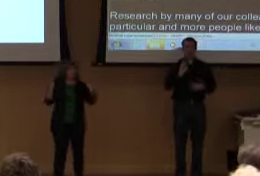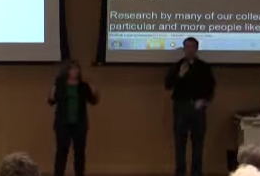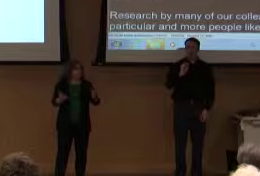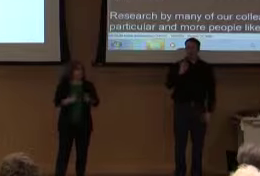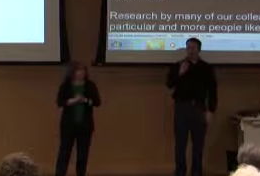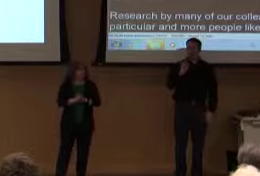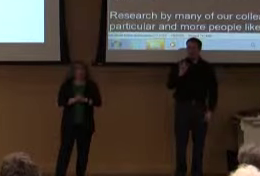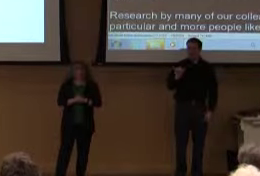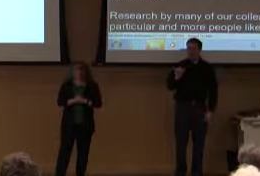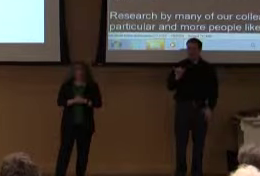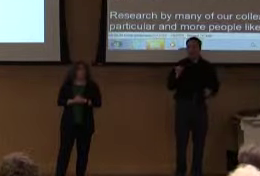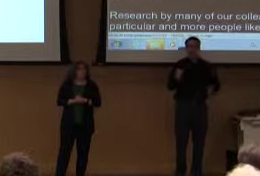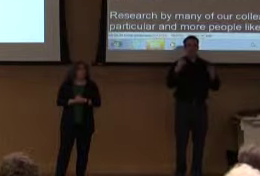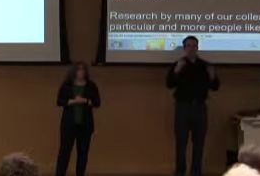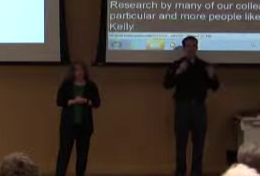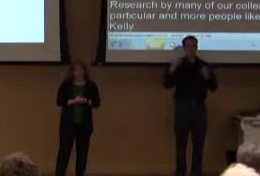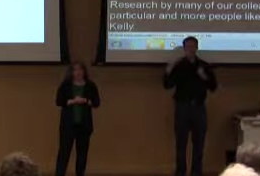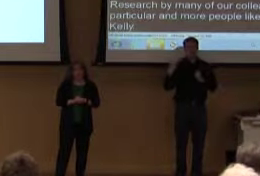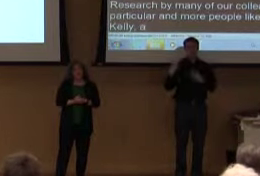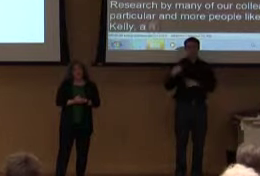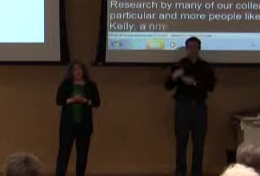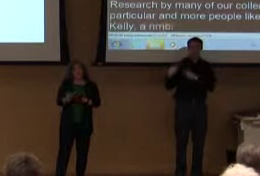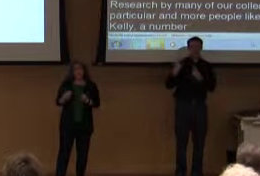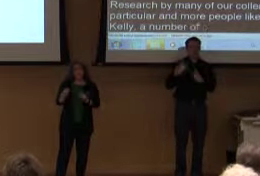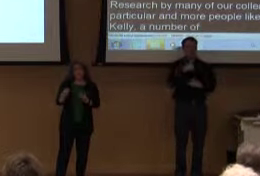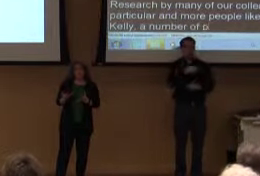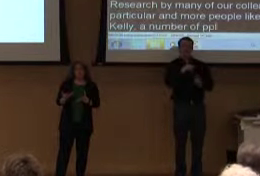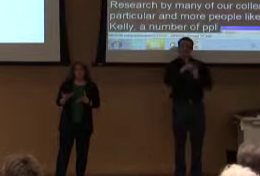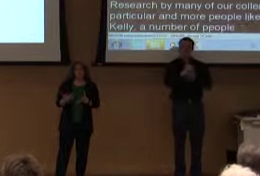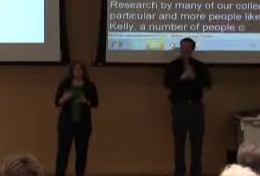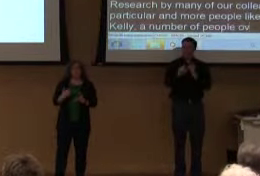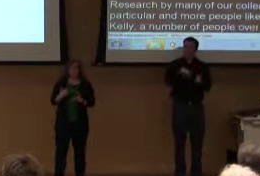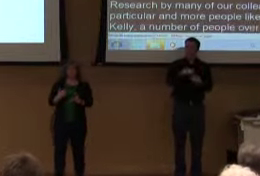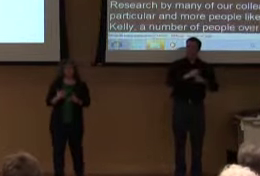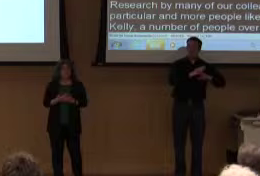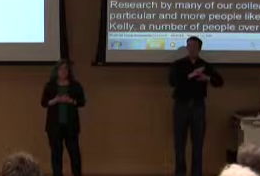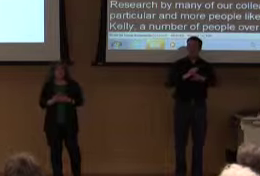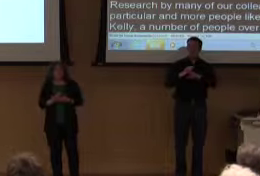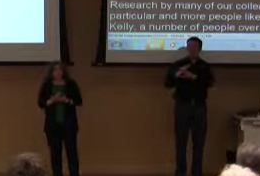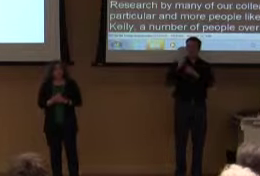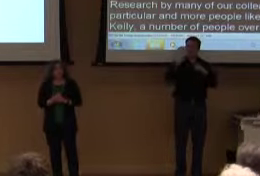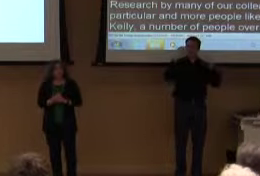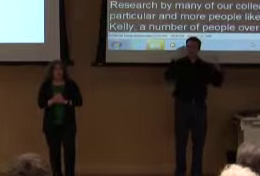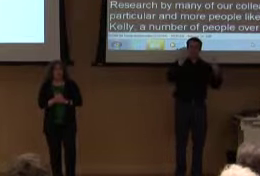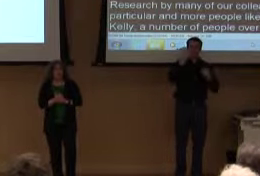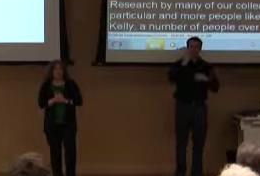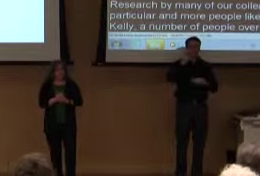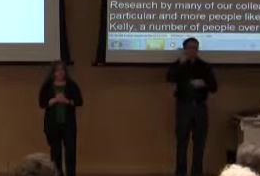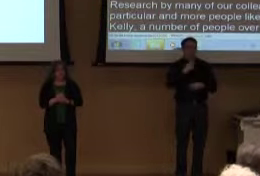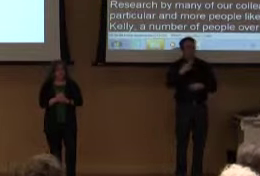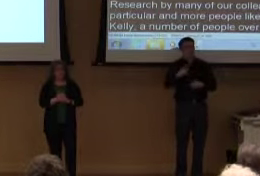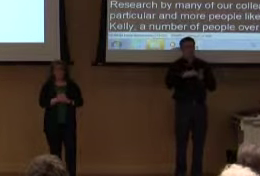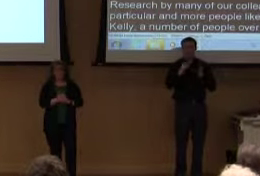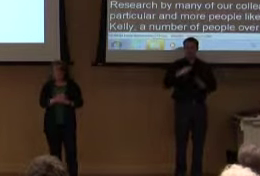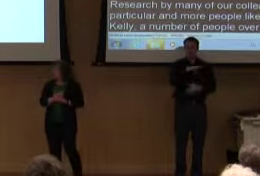A number of people have, over the years, identified particular barriers to success for deaf and hard of hearing students